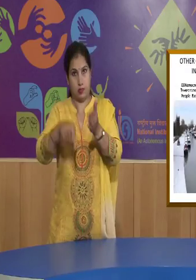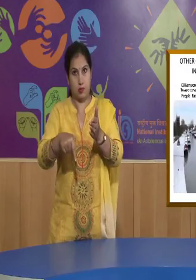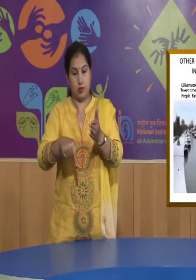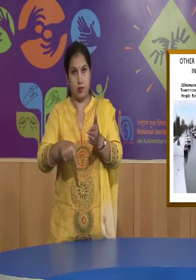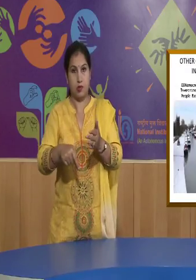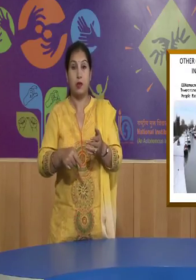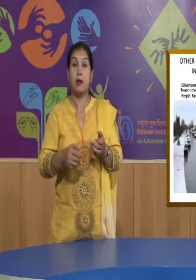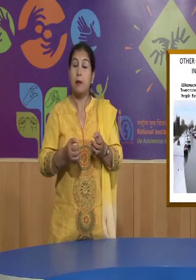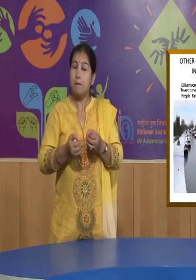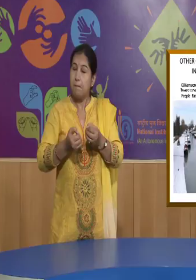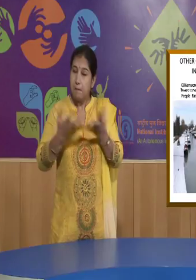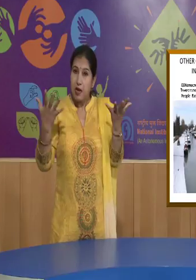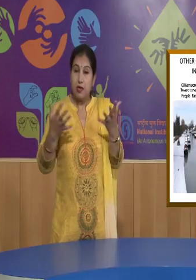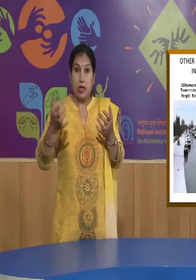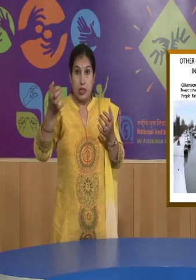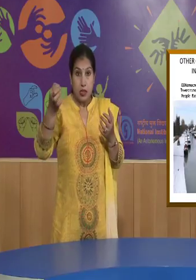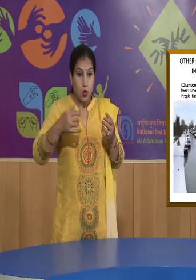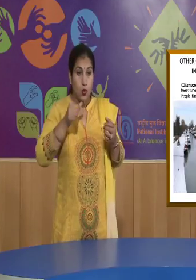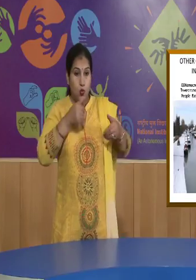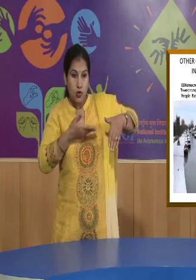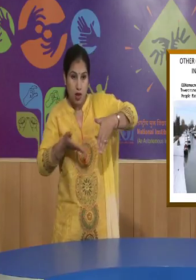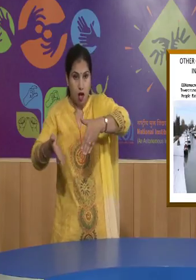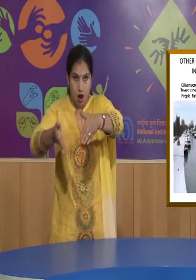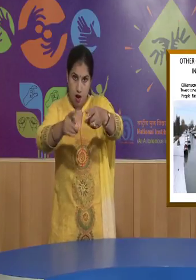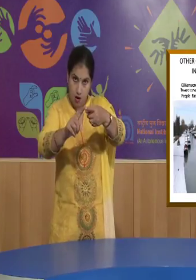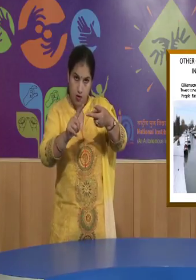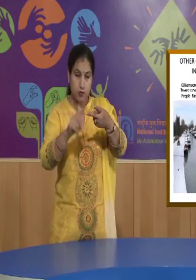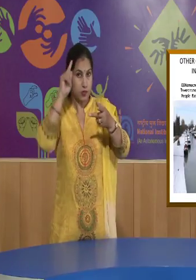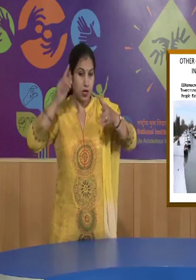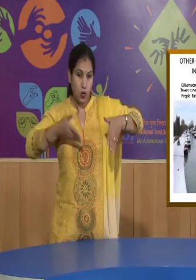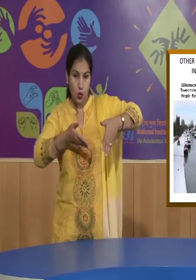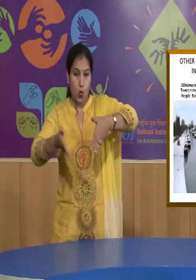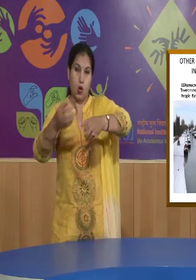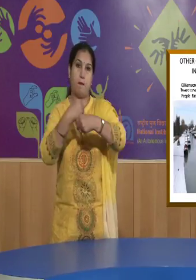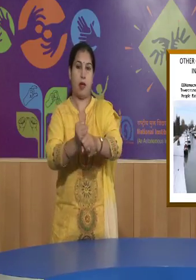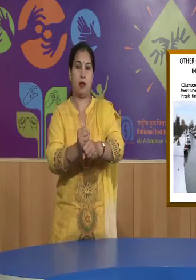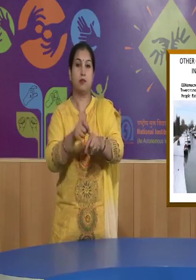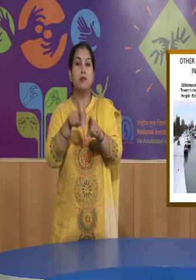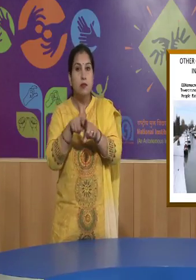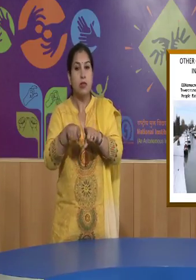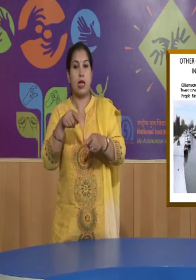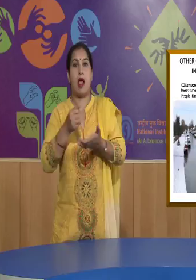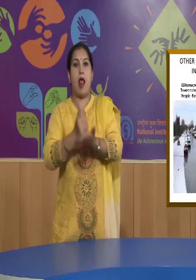Many new canals and roads were built, which made transportation of